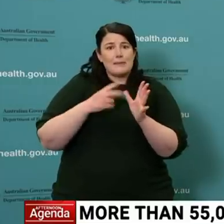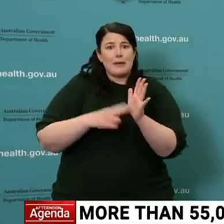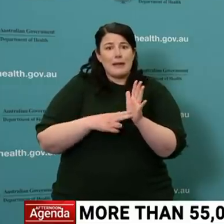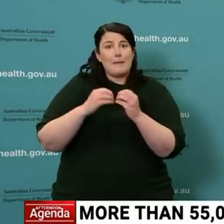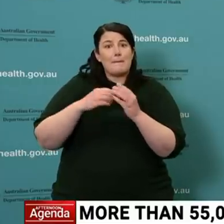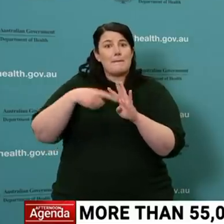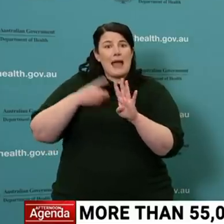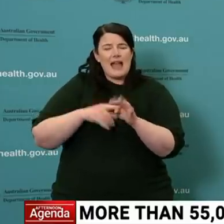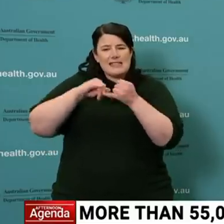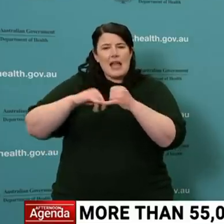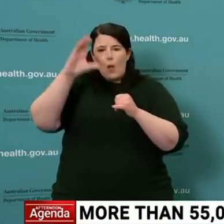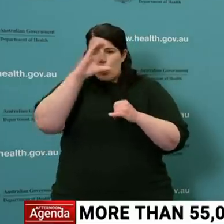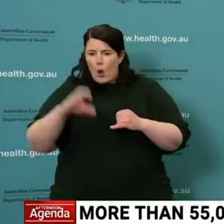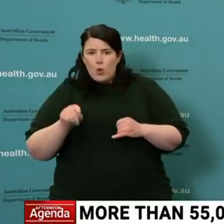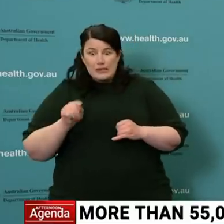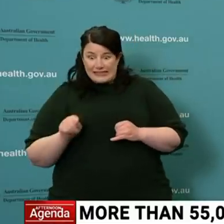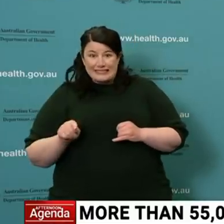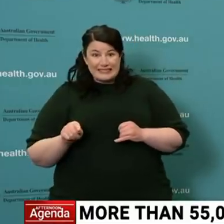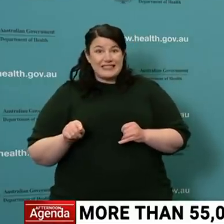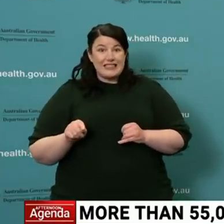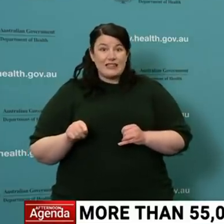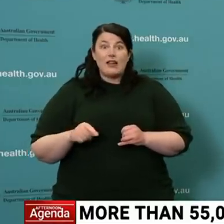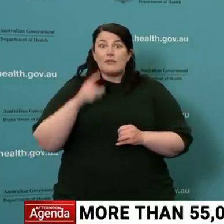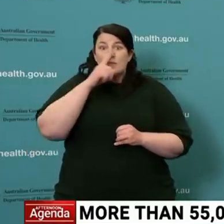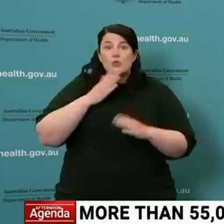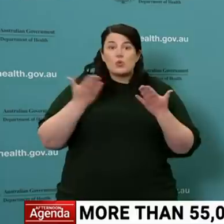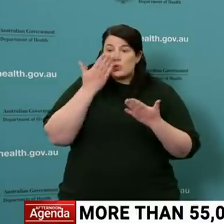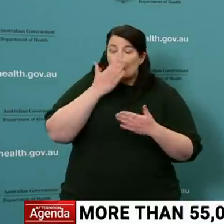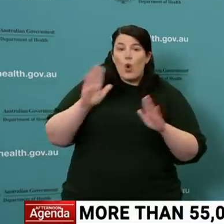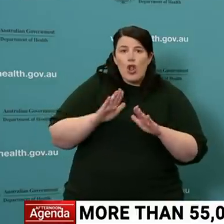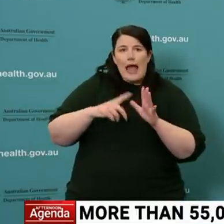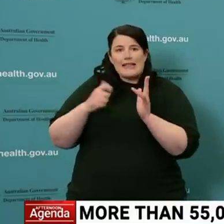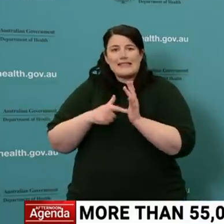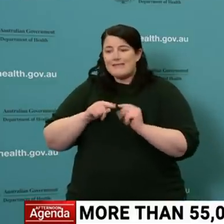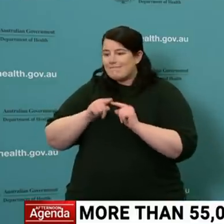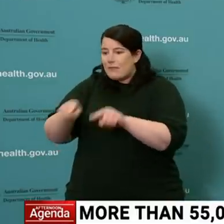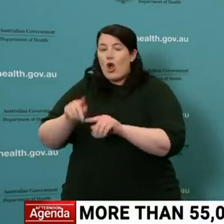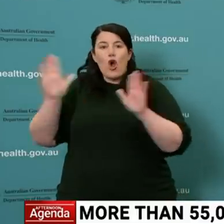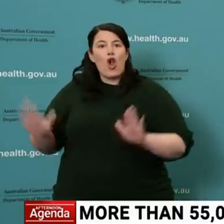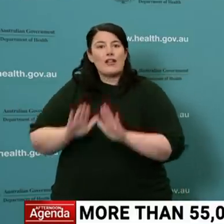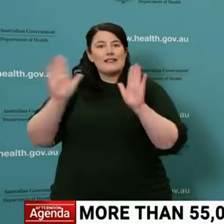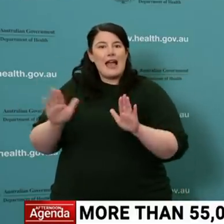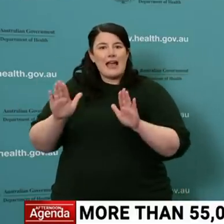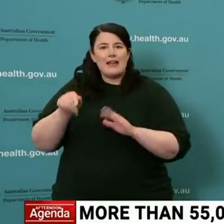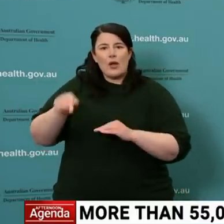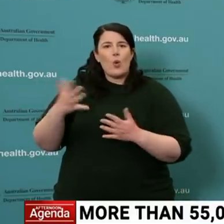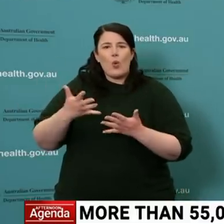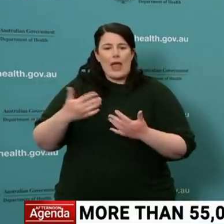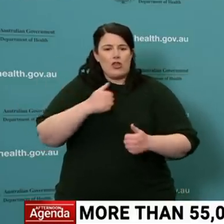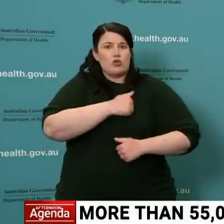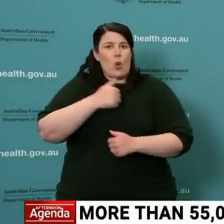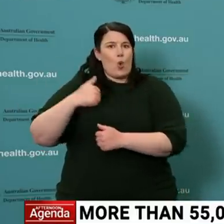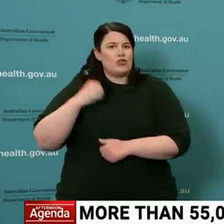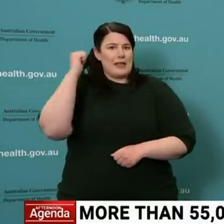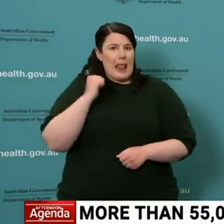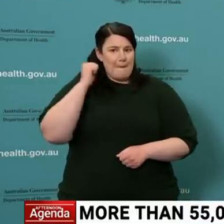school holiday travellers, obviously from New South Wales and from the ACT. That occurred at the Batemans Bay Soldiers Club.